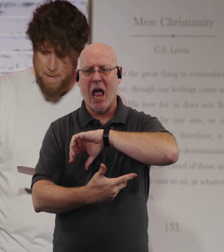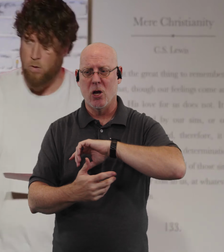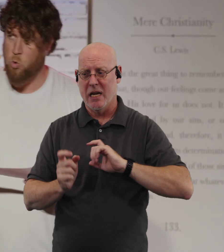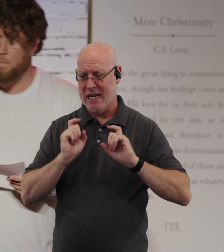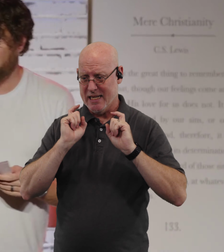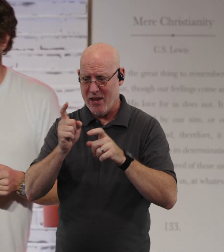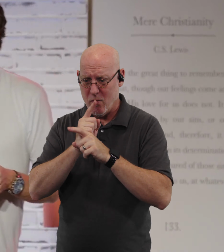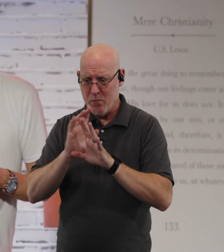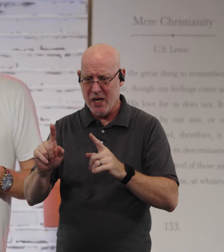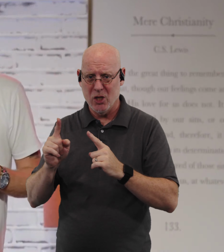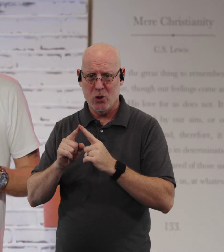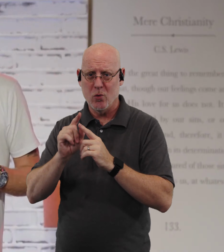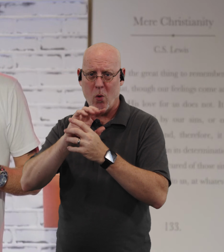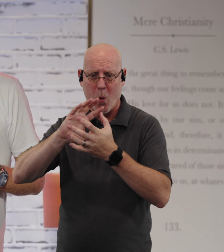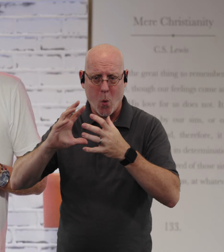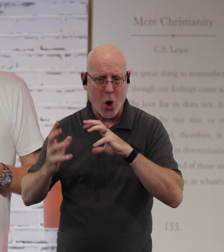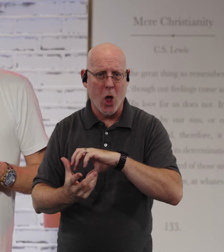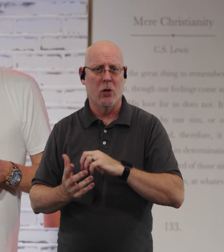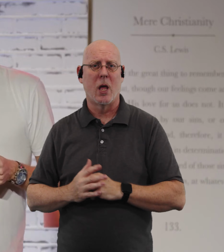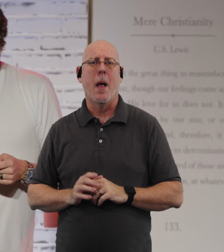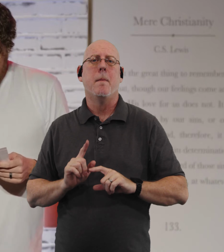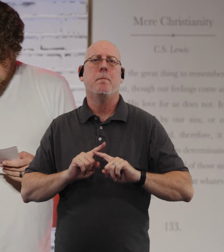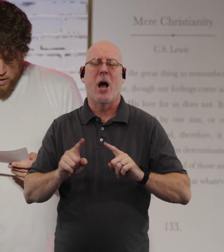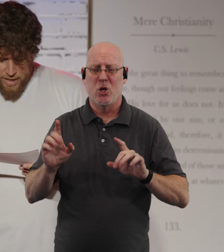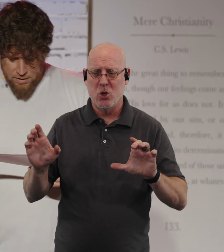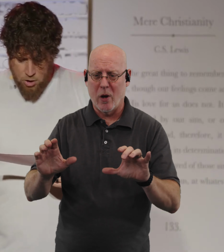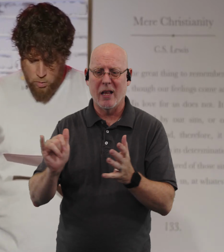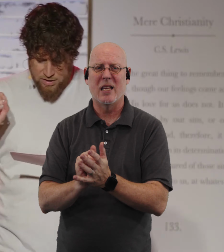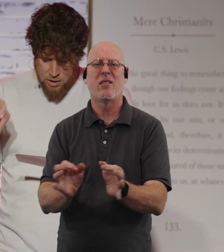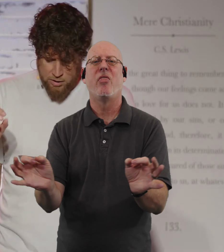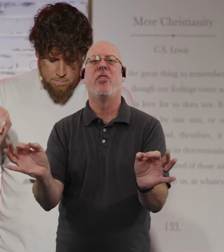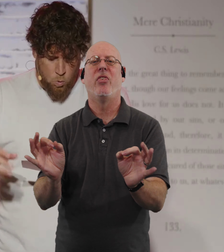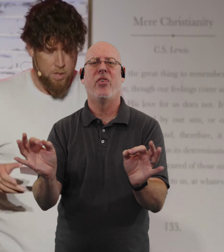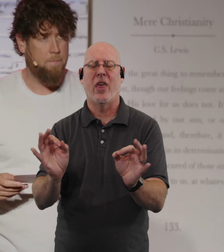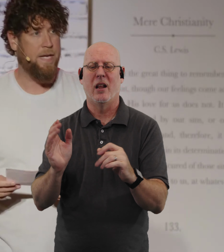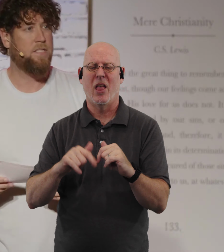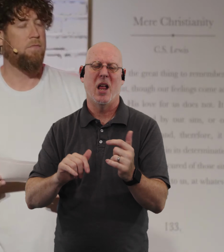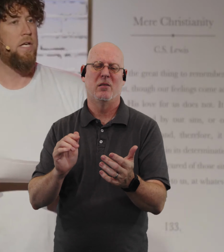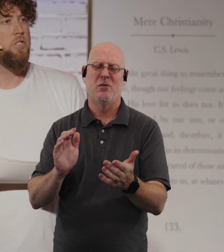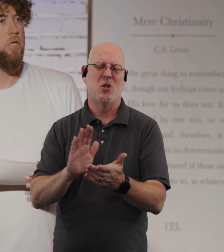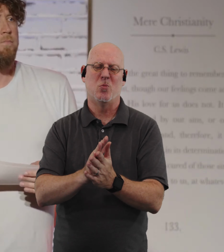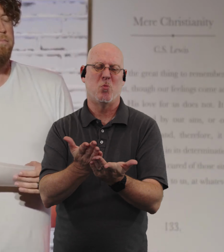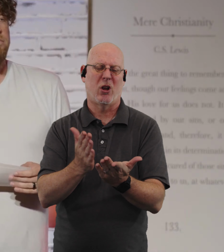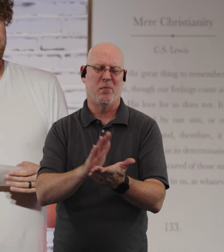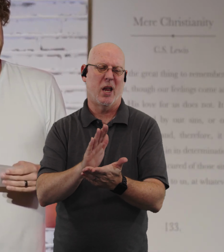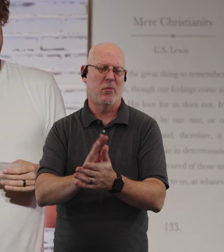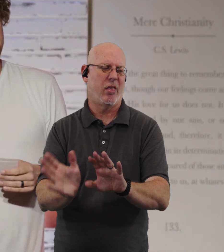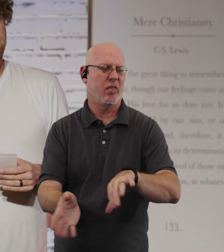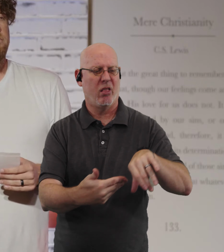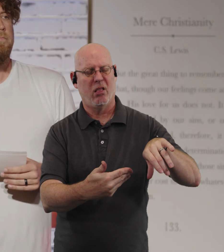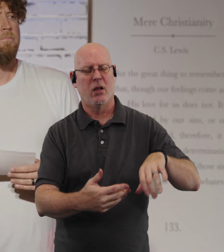to a battle-torn planet. But you treat it as though it is nothing more than a piece of literature.